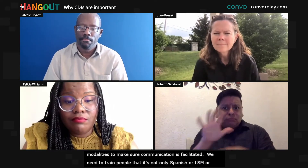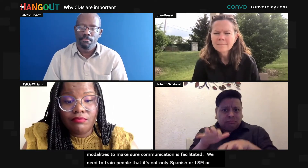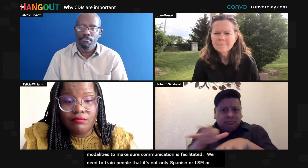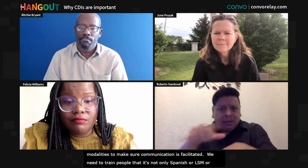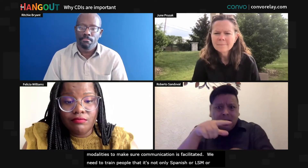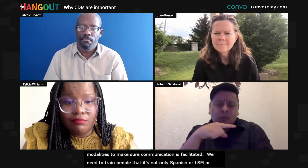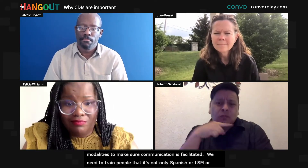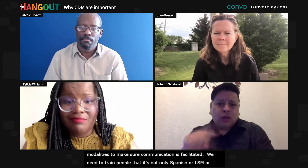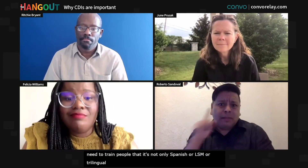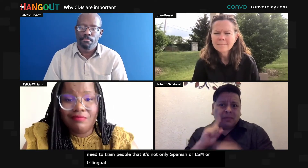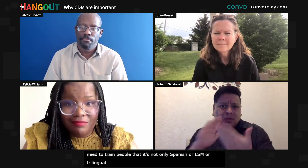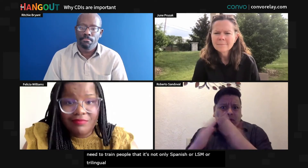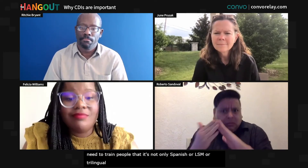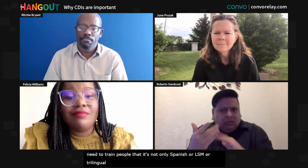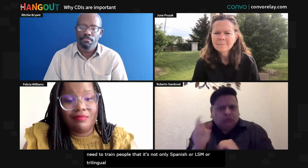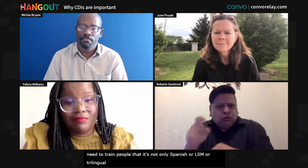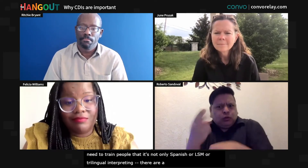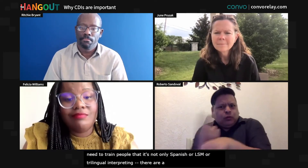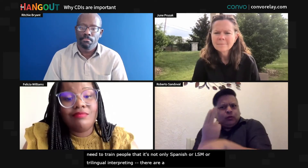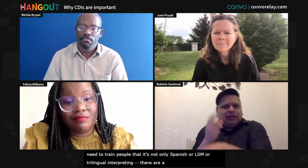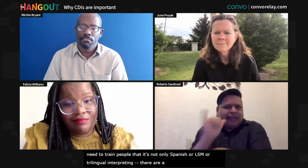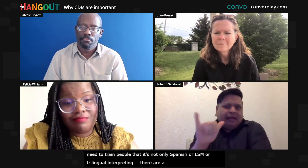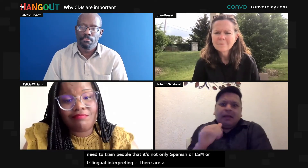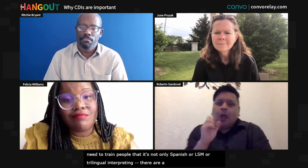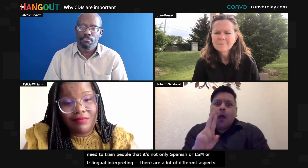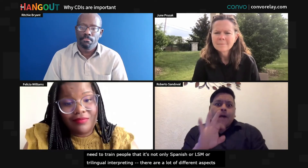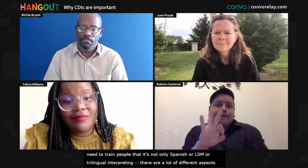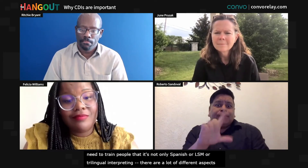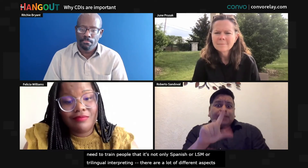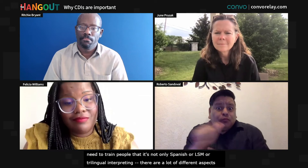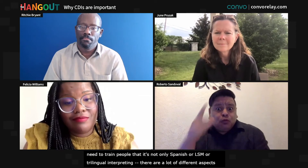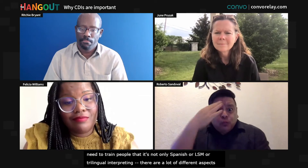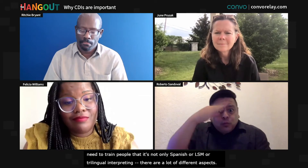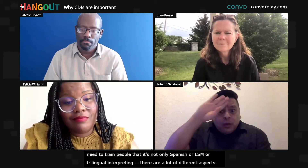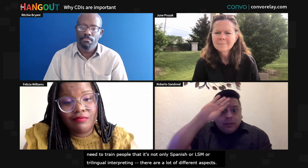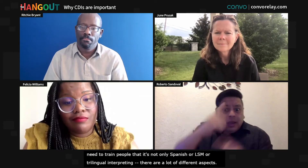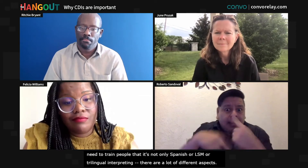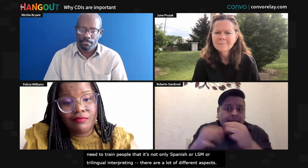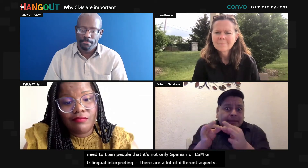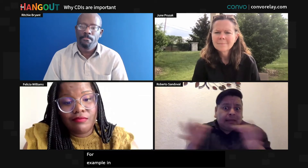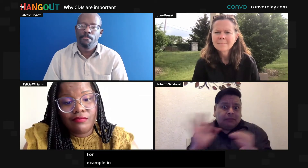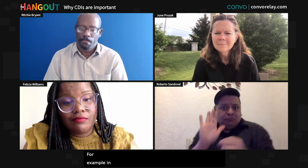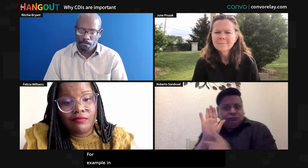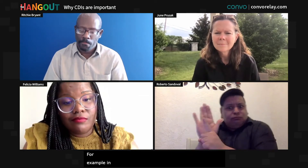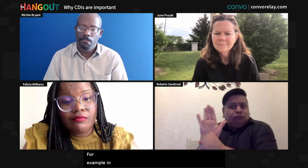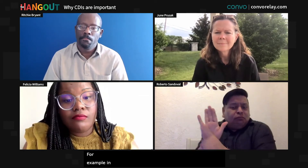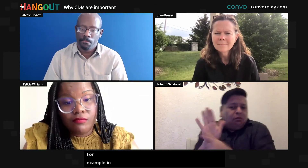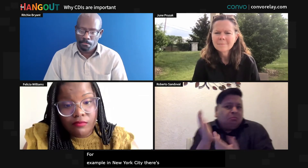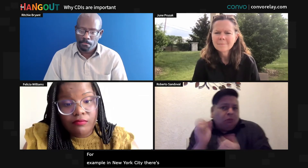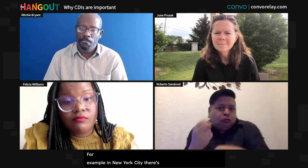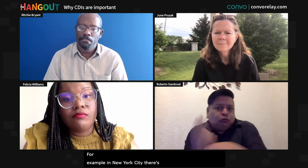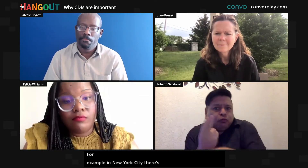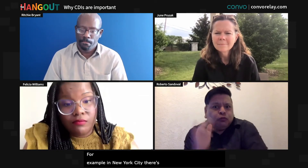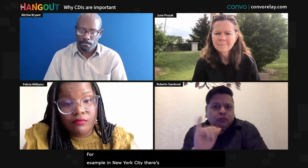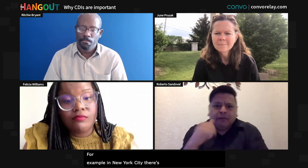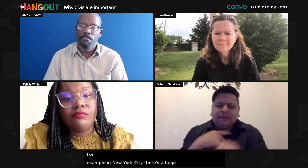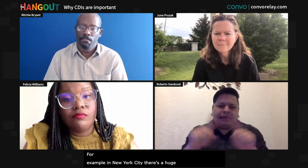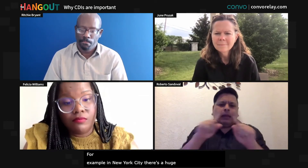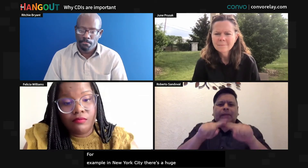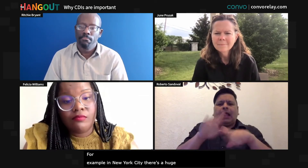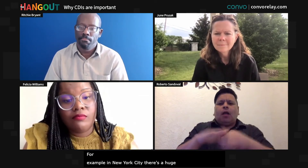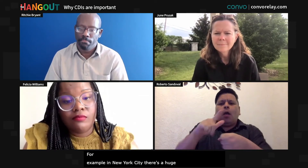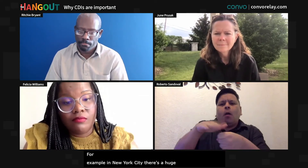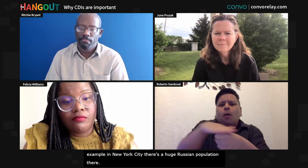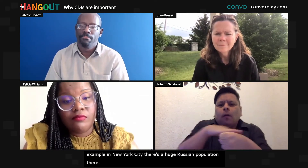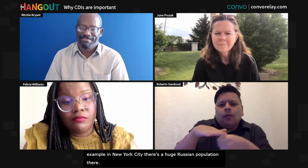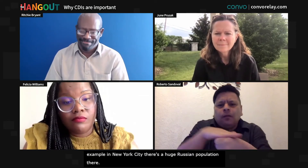for example, in Russia, in New York City, there's a huge Russian population over there. And so, or there's a